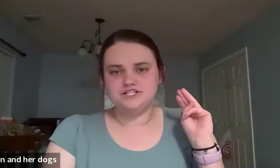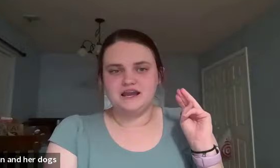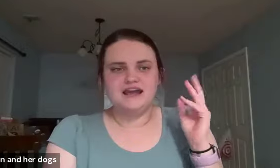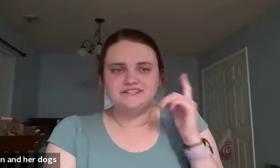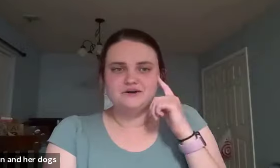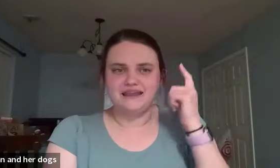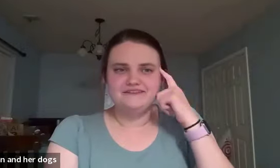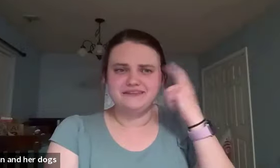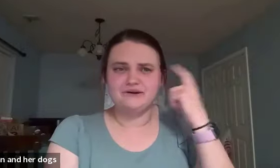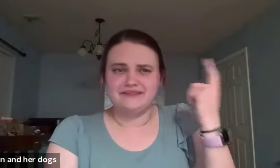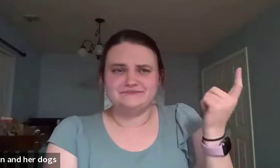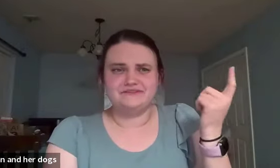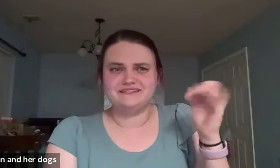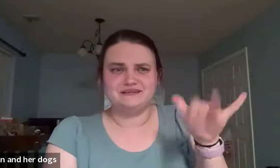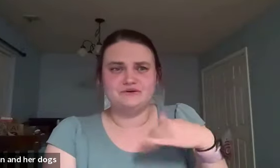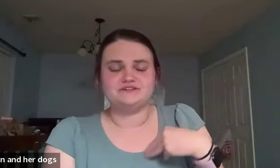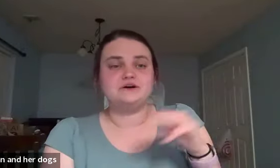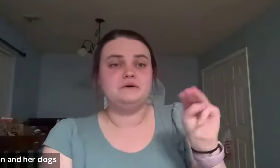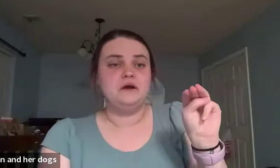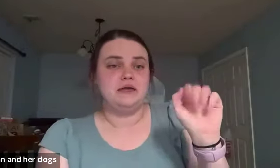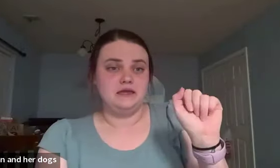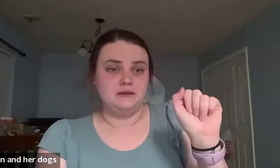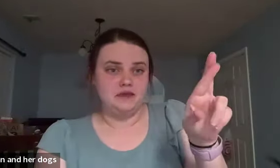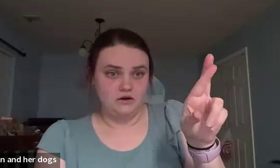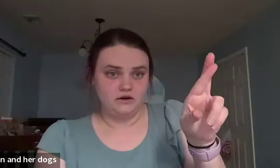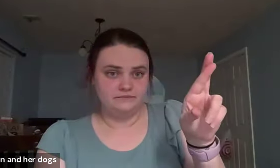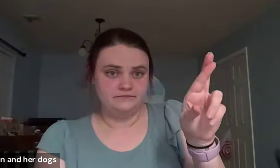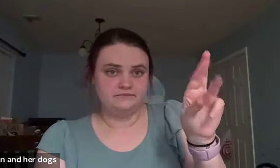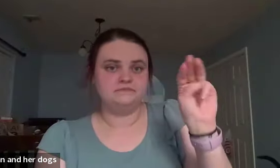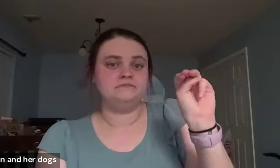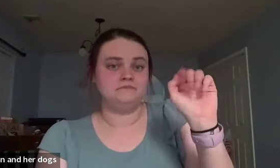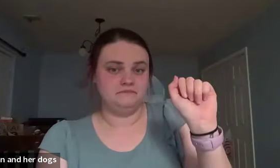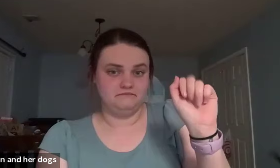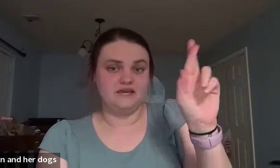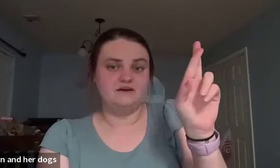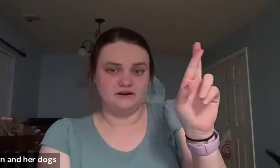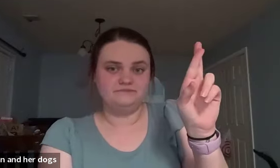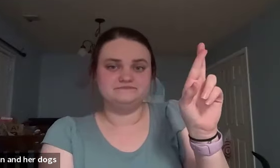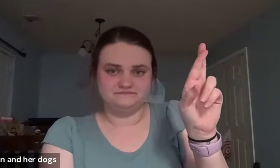March, I have to go, like, I have to think what the next month is because I'm going so slow. M-A-R, M-A-R,